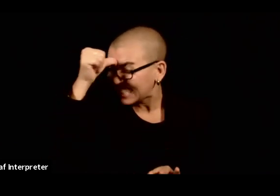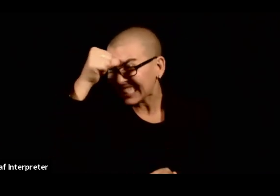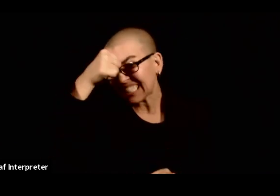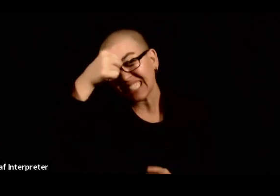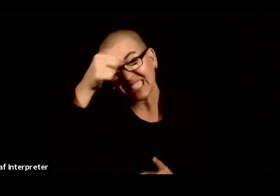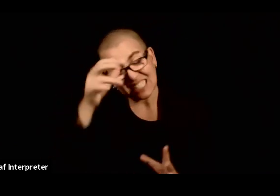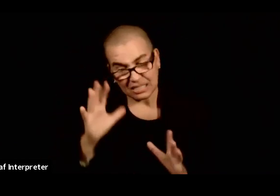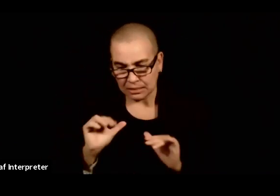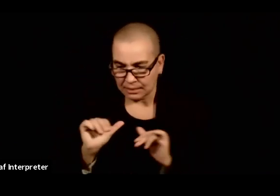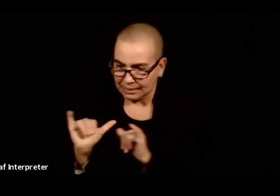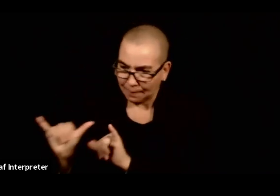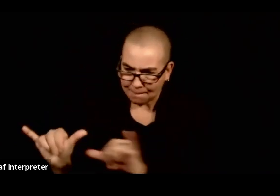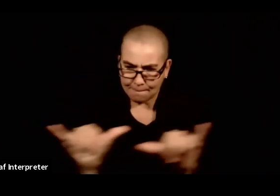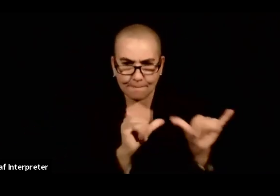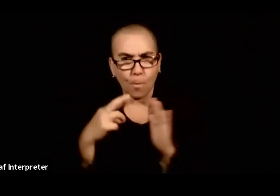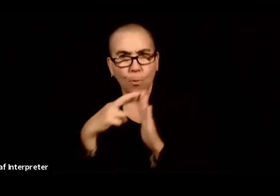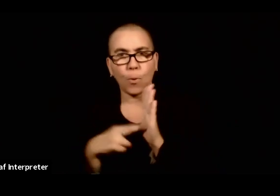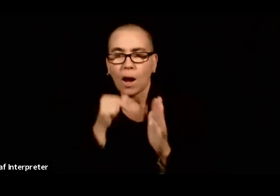Great, thank you.